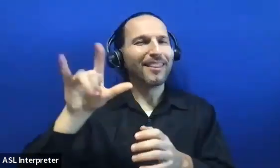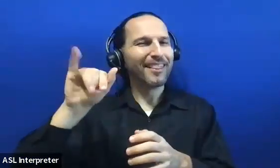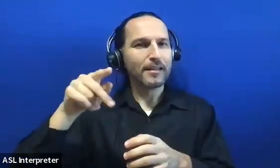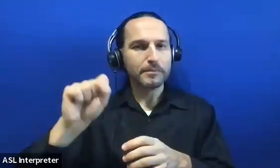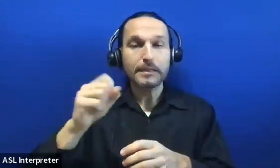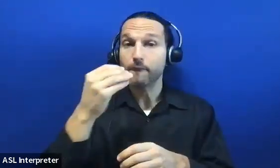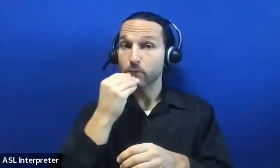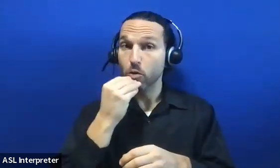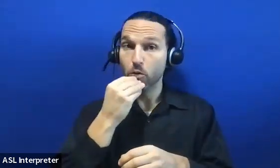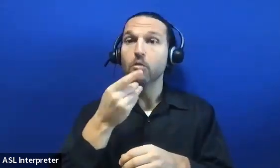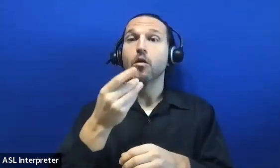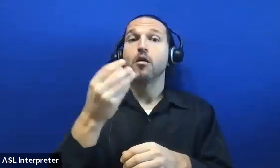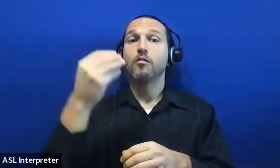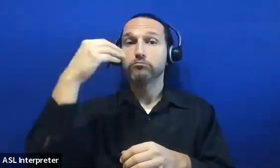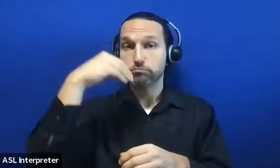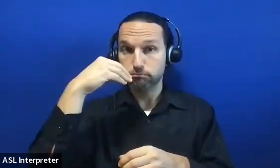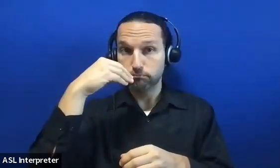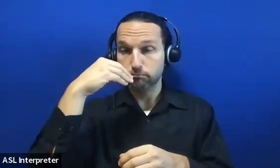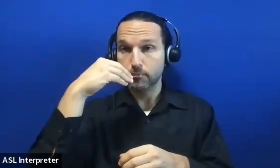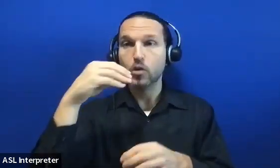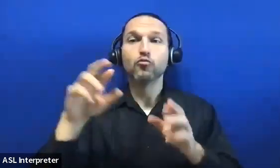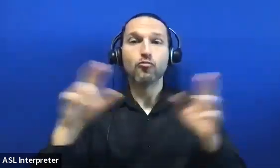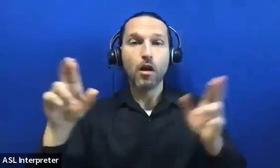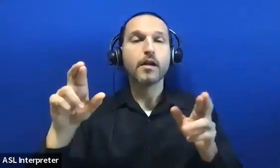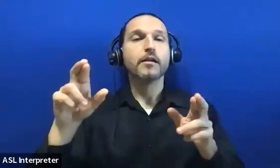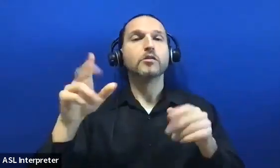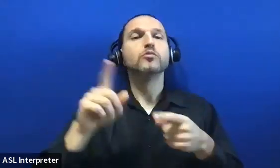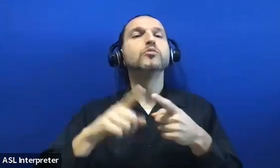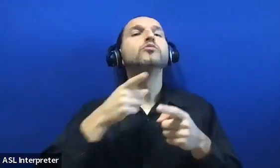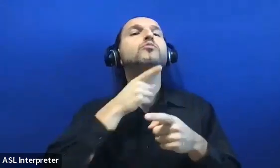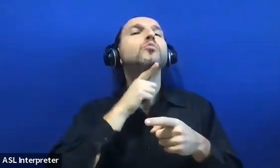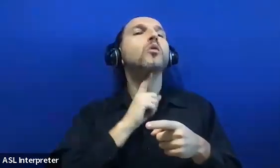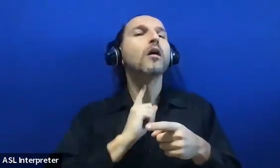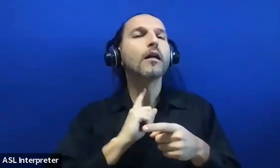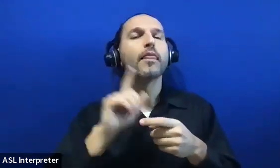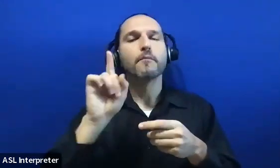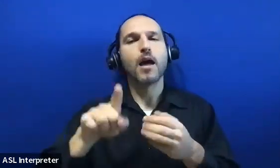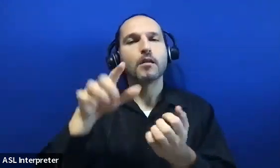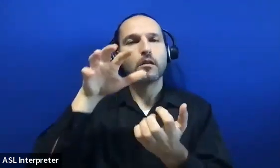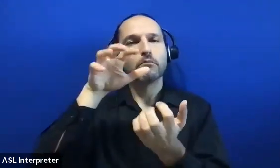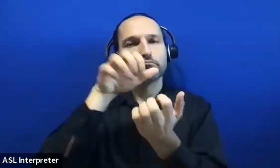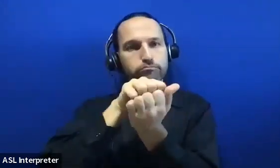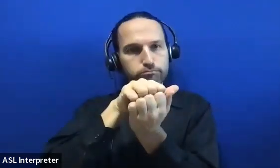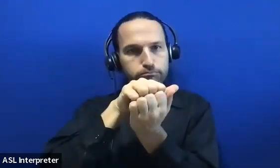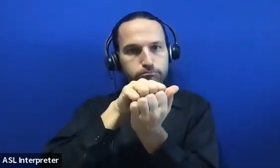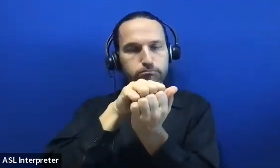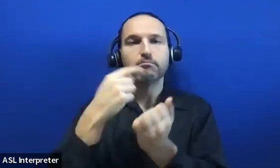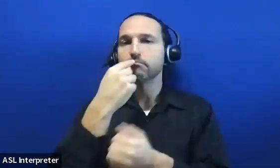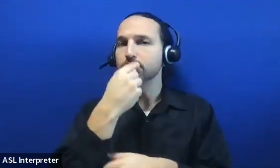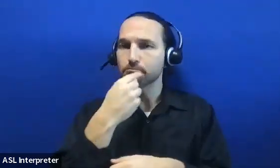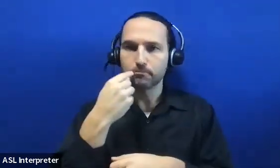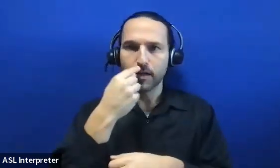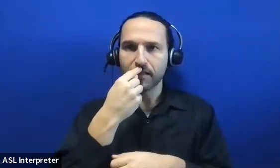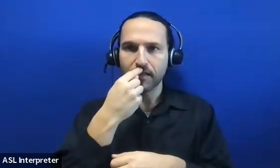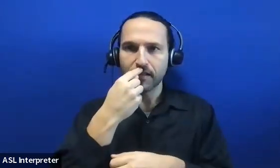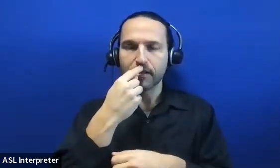mouth, we prepare it to be swallowed during the oral phase, and then we have to close our lips as the first valve